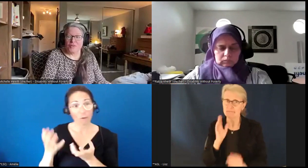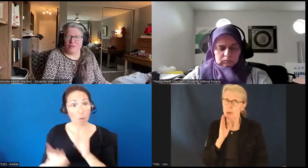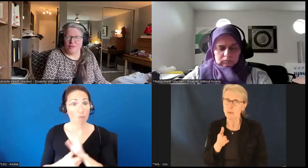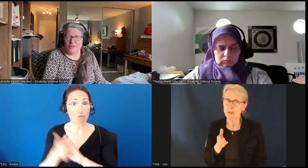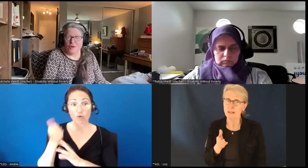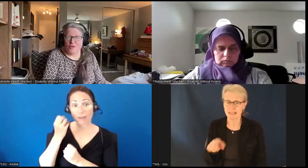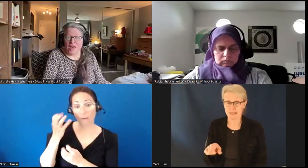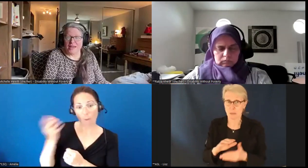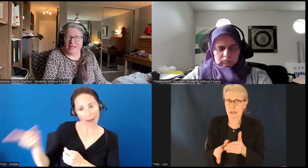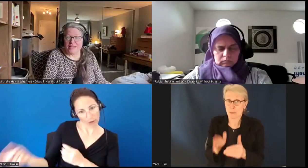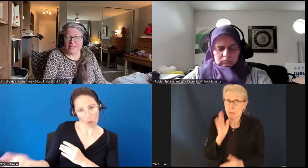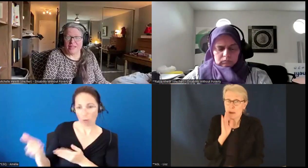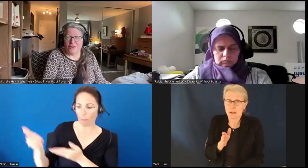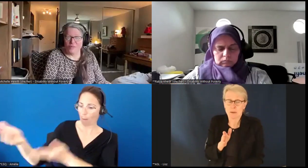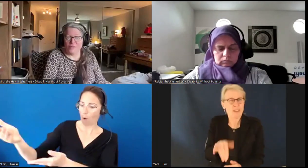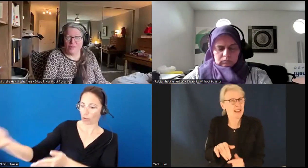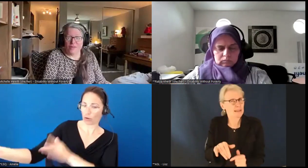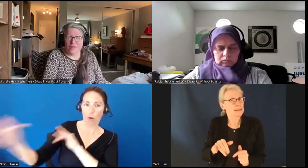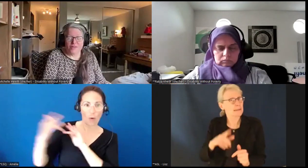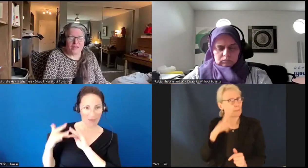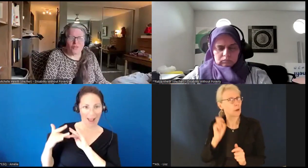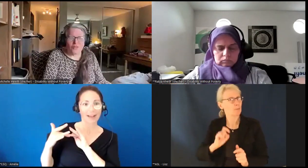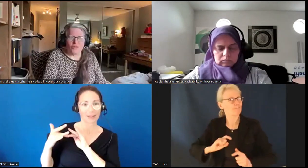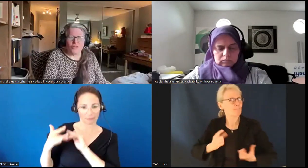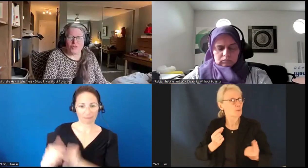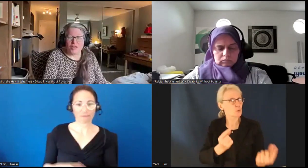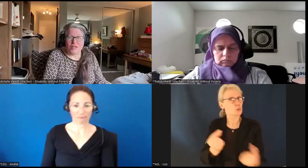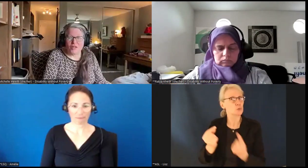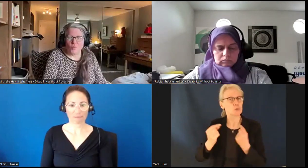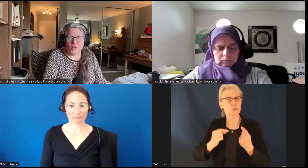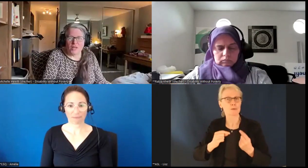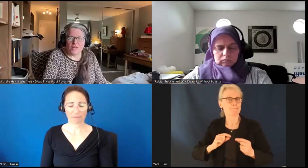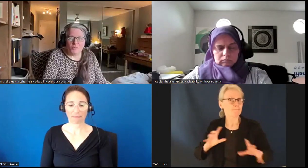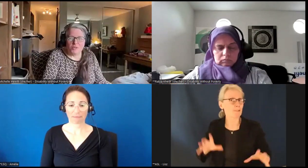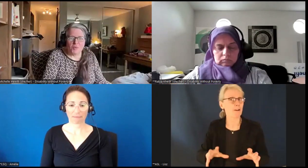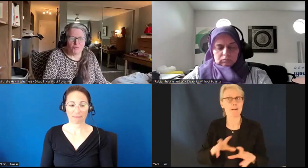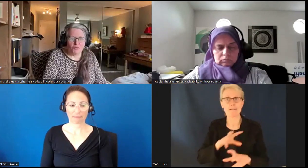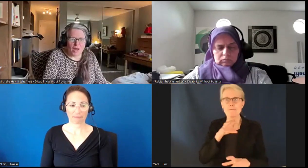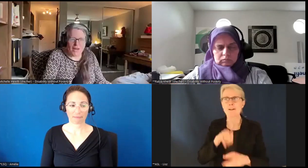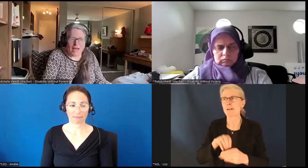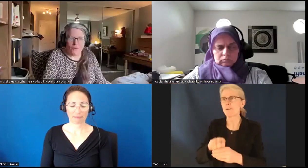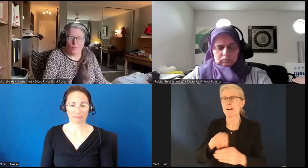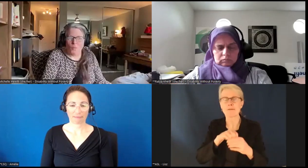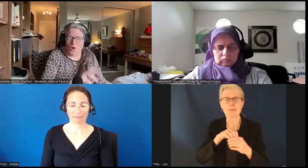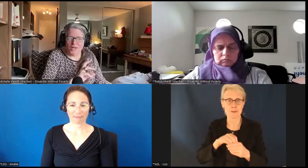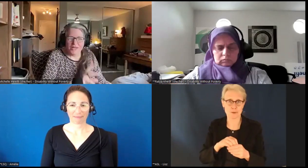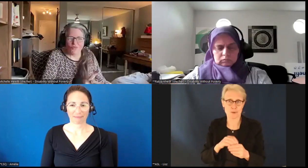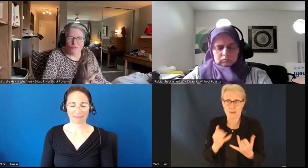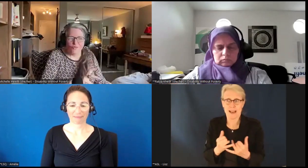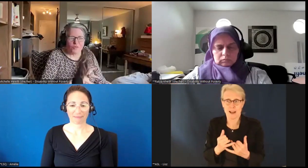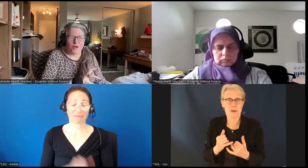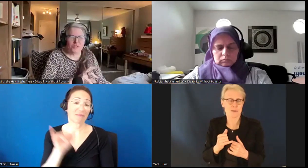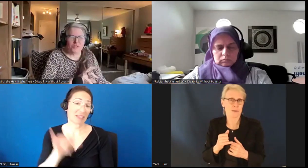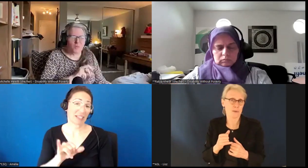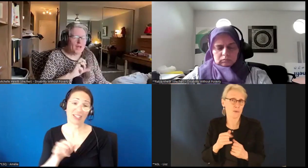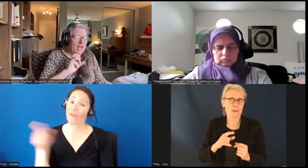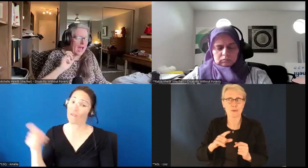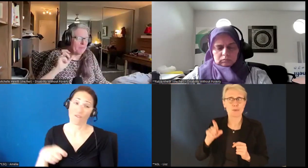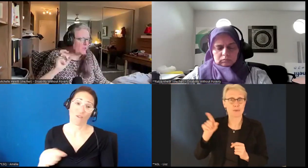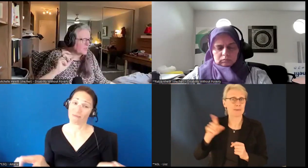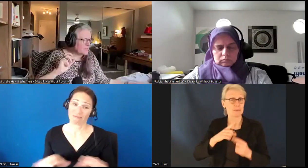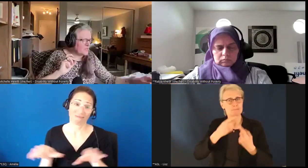So that is, that those are the things that we need to be doing right now. One is responding